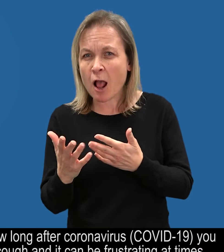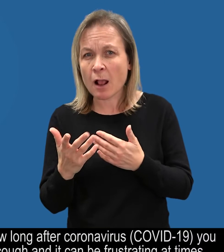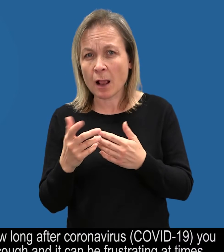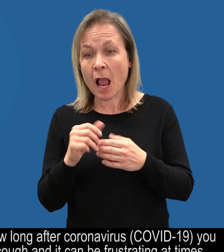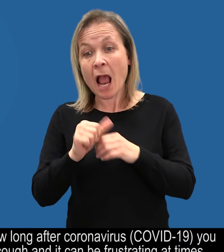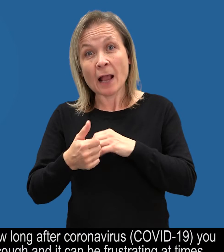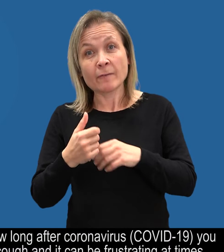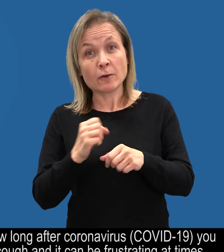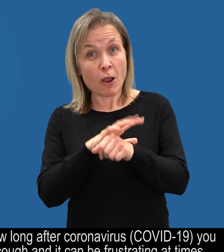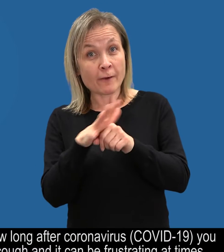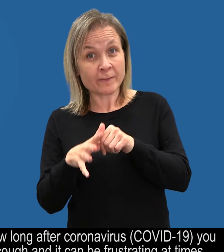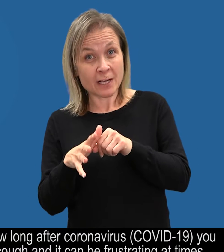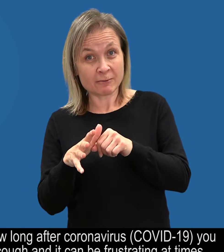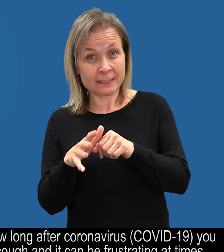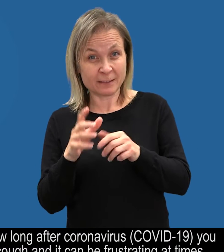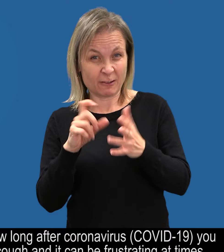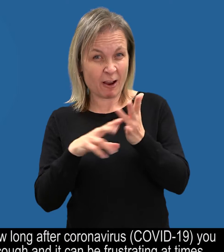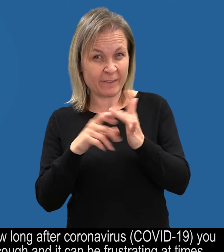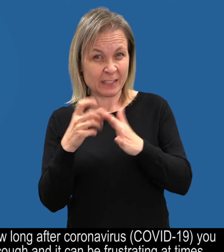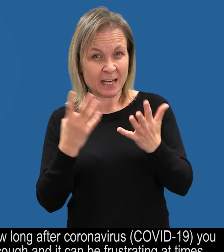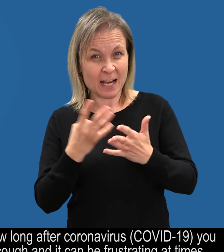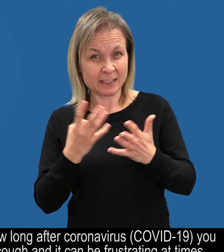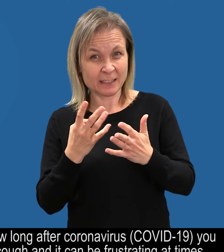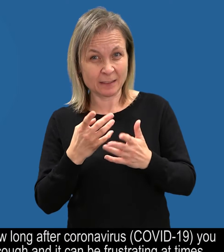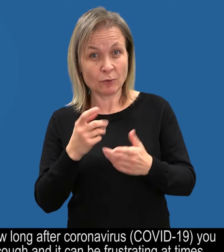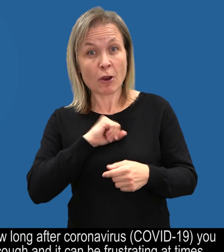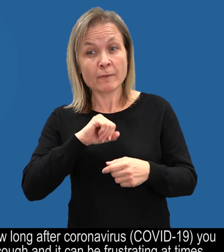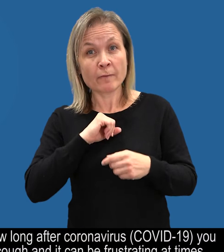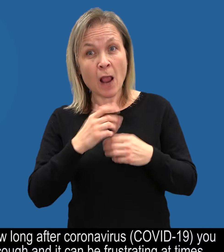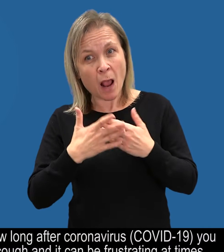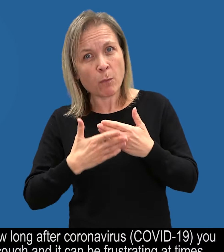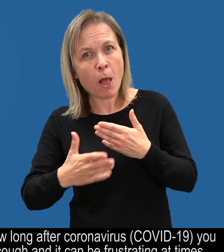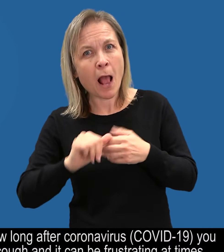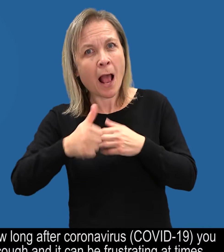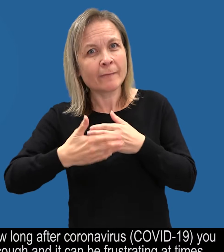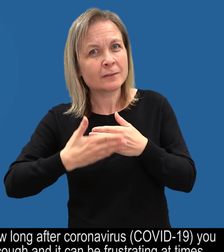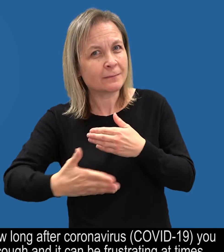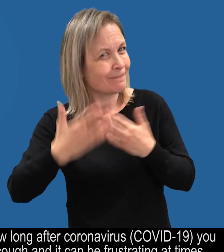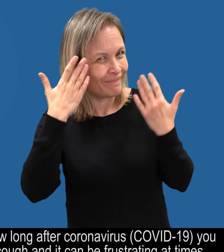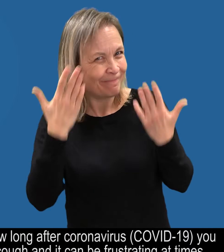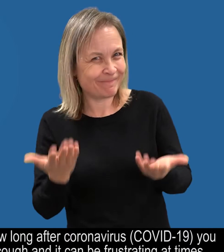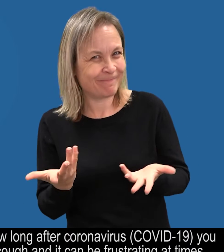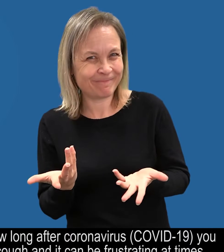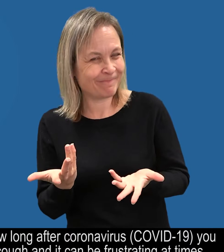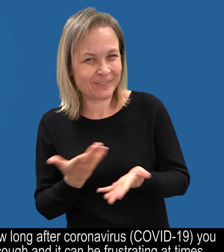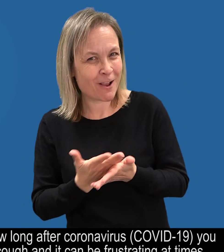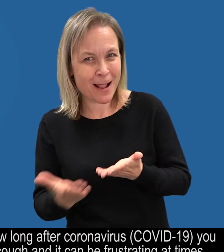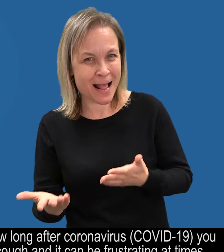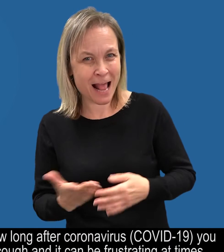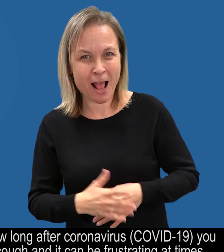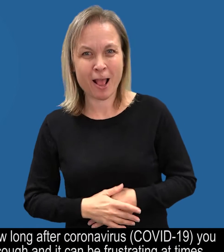It's not clear how long after coronavirus, COVID-19, you may have a cough, and it can be frustrating at